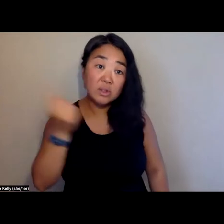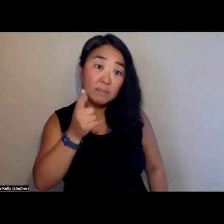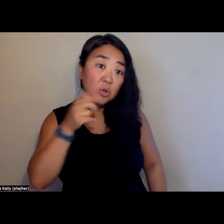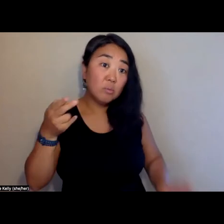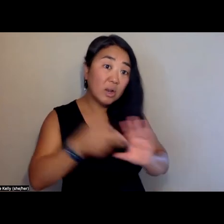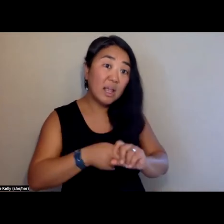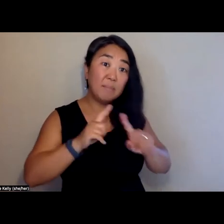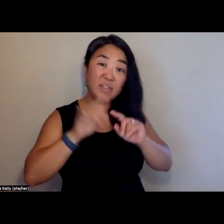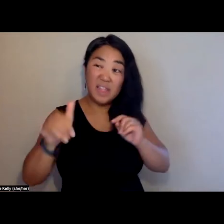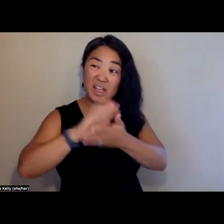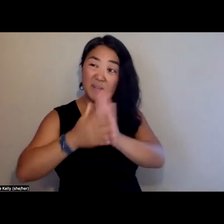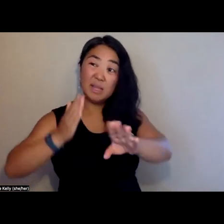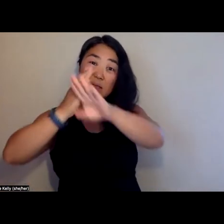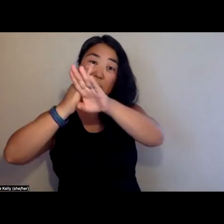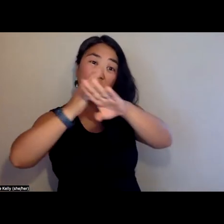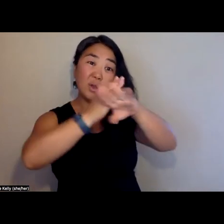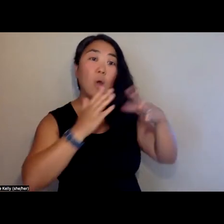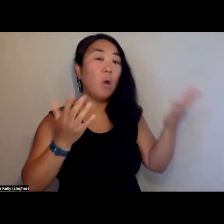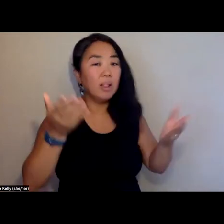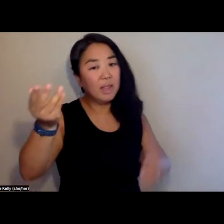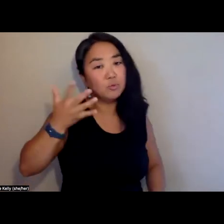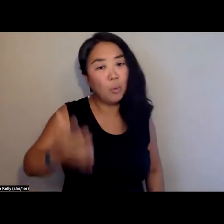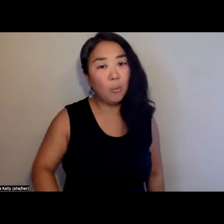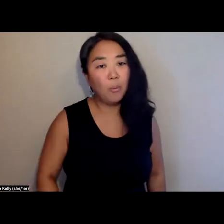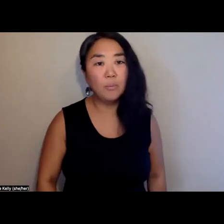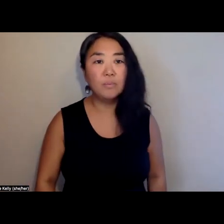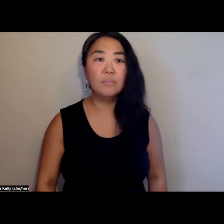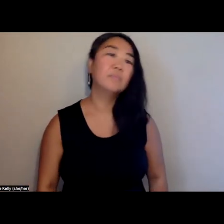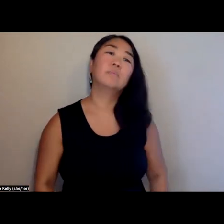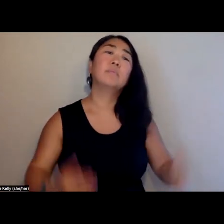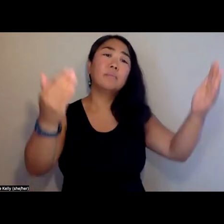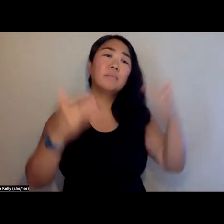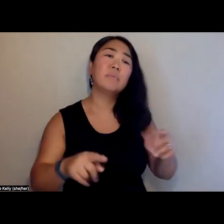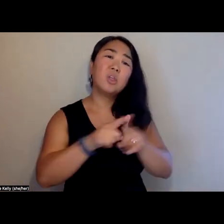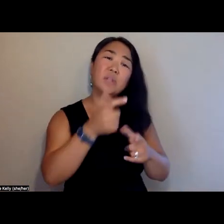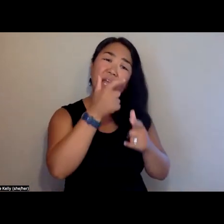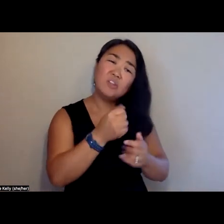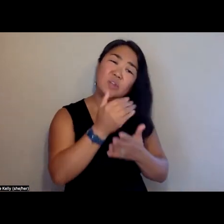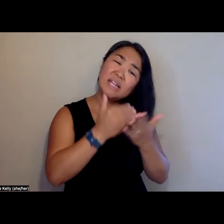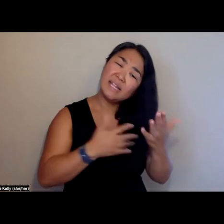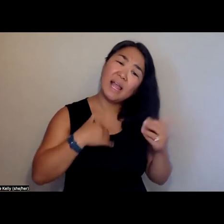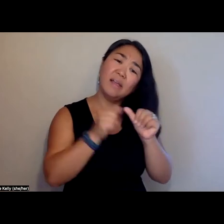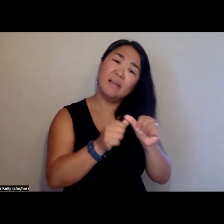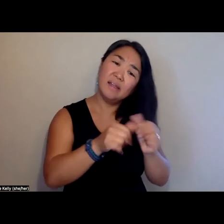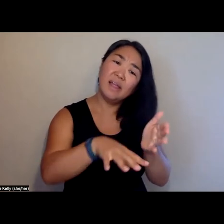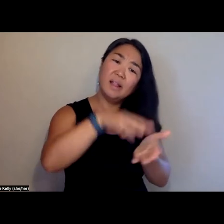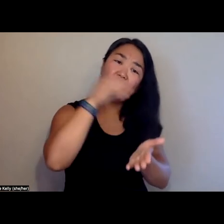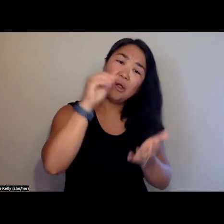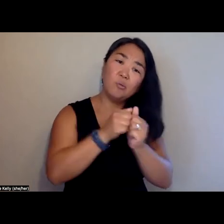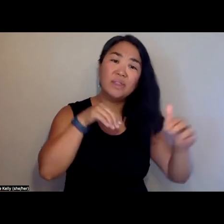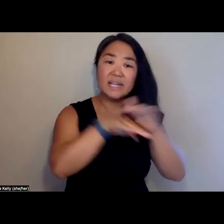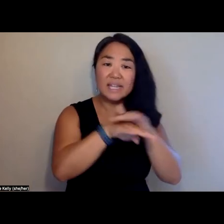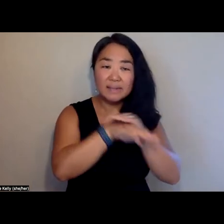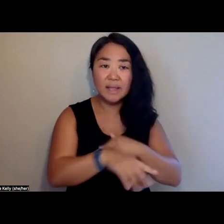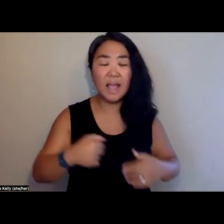are barriers, let us know. There's also interesting lessons I keep on learning in terms of accessibility. When I think